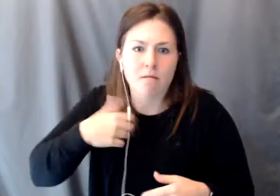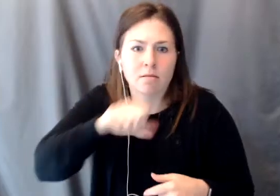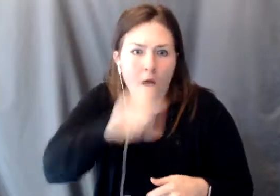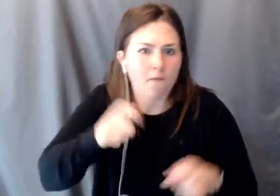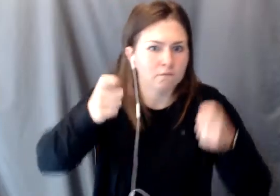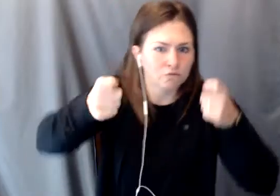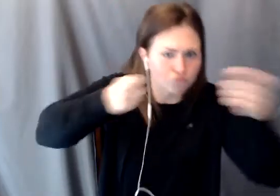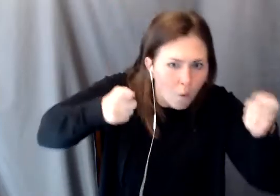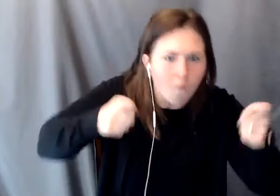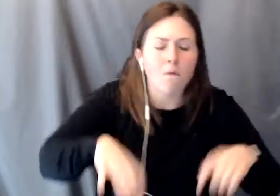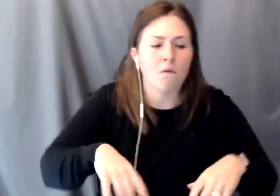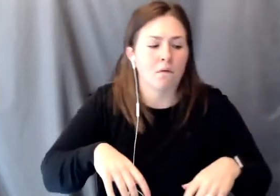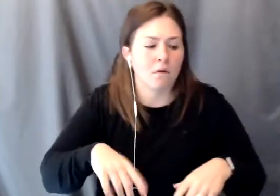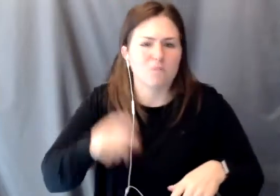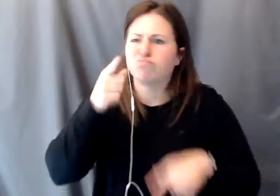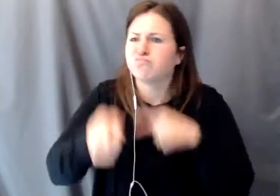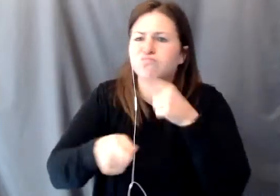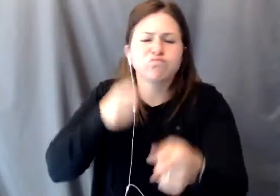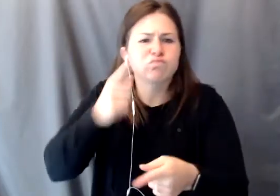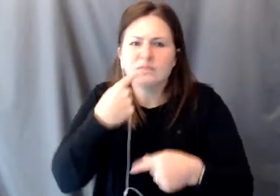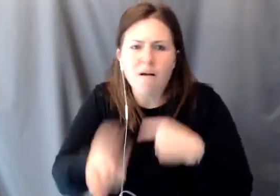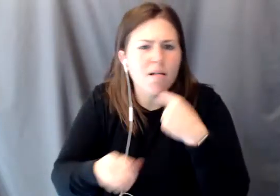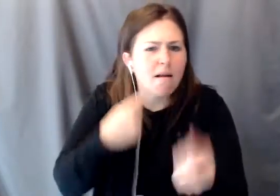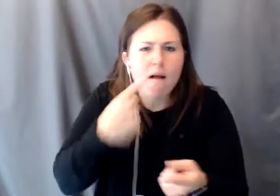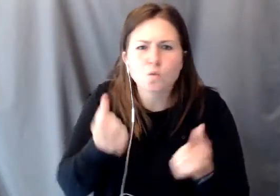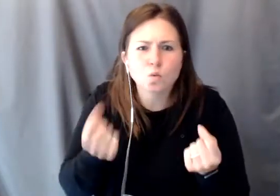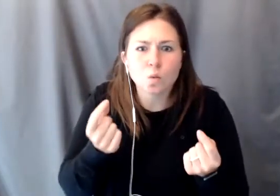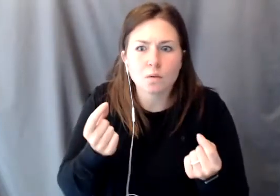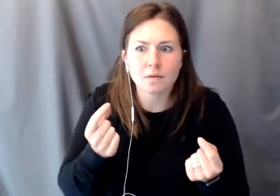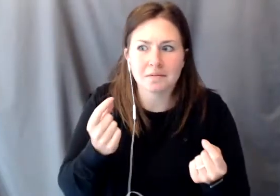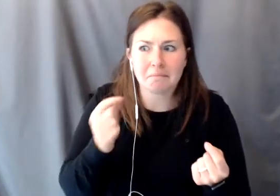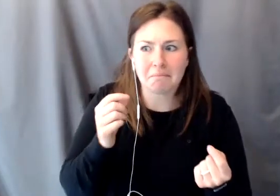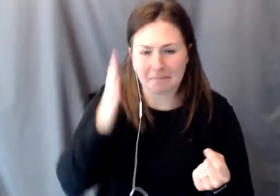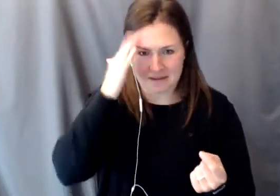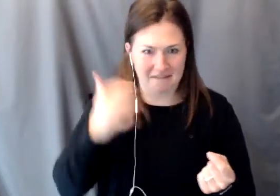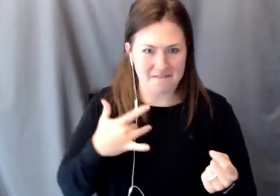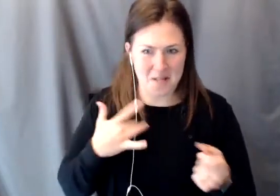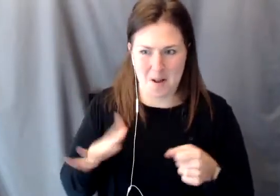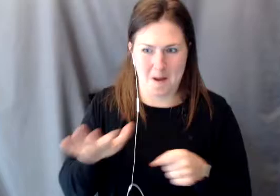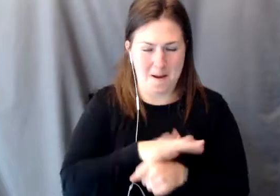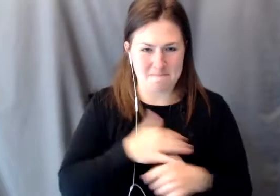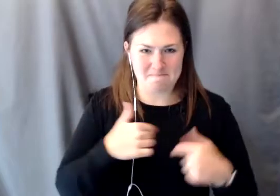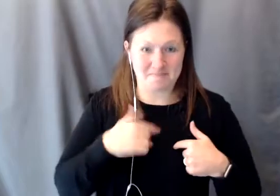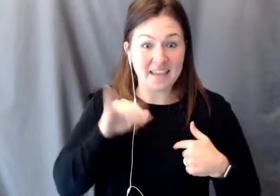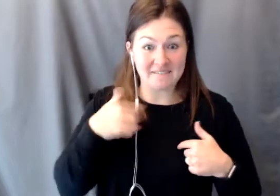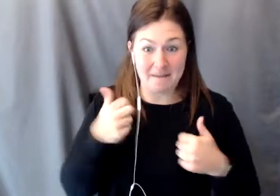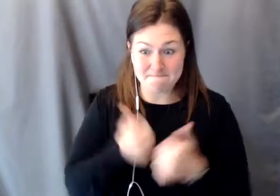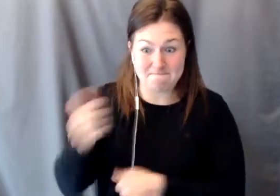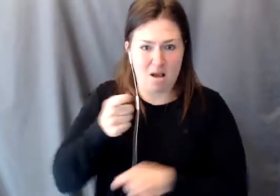defective character for me, but it's because it makes me feel whole. When I'm like in charge, I feel whole,